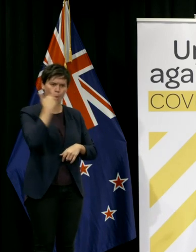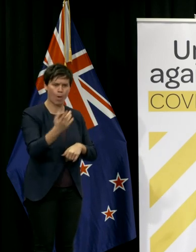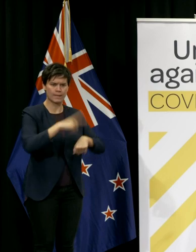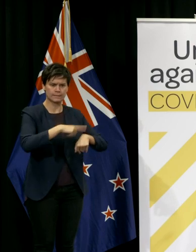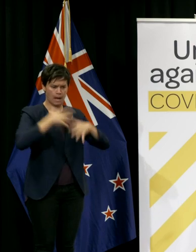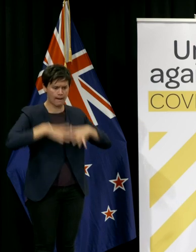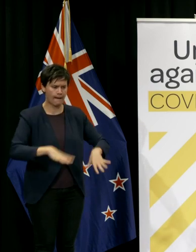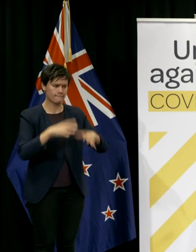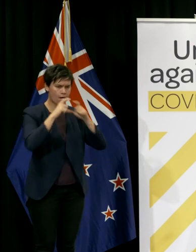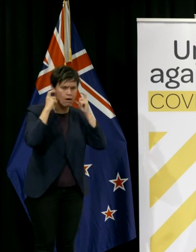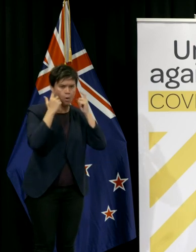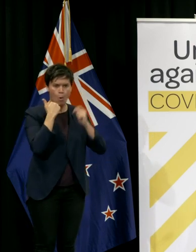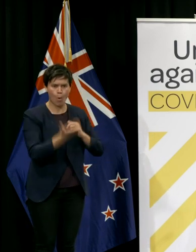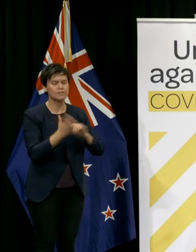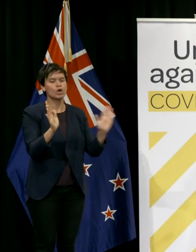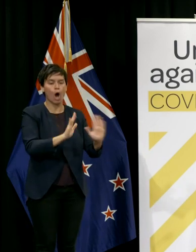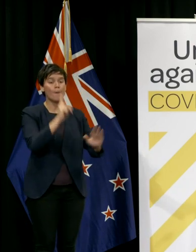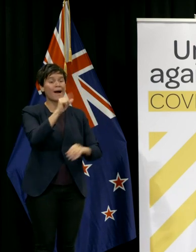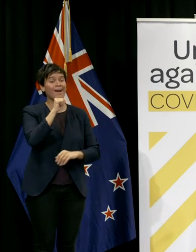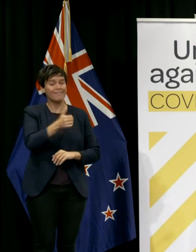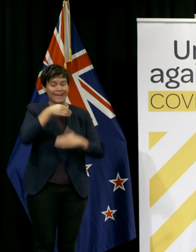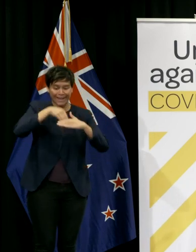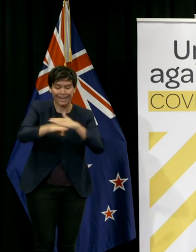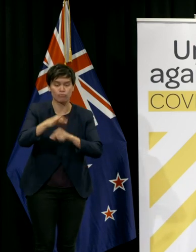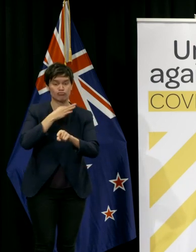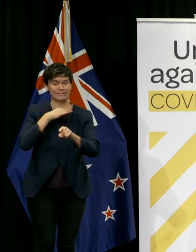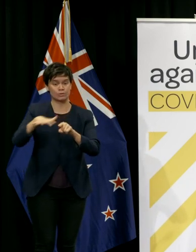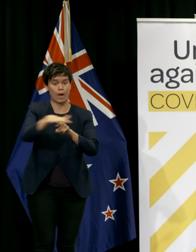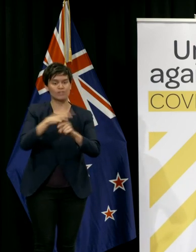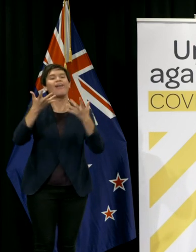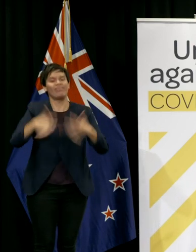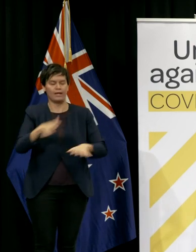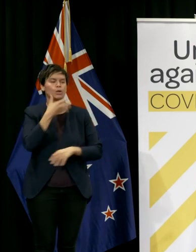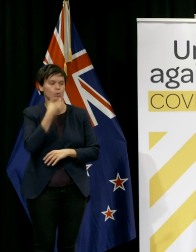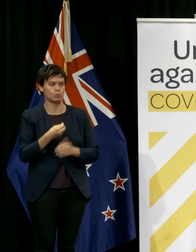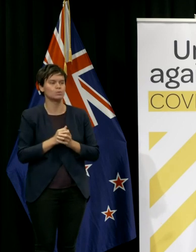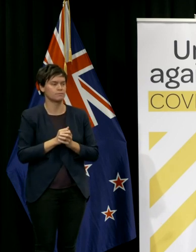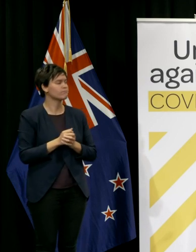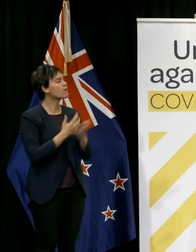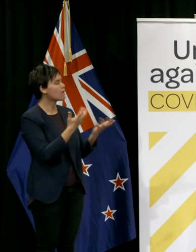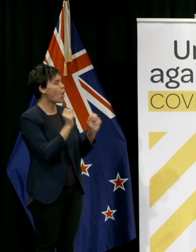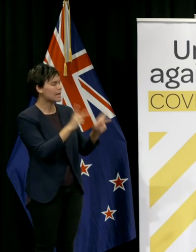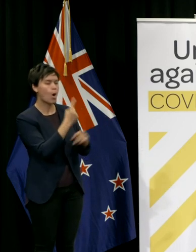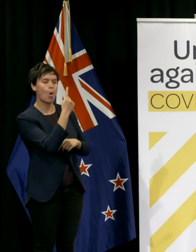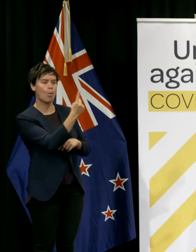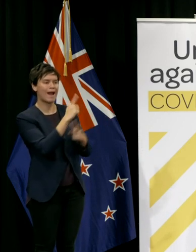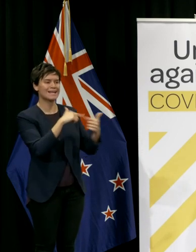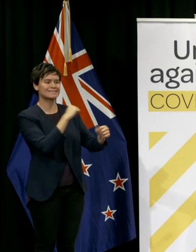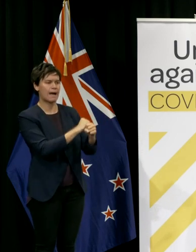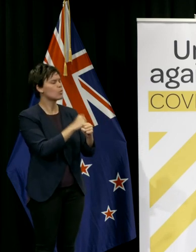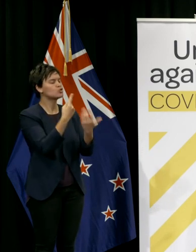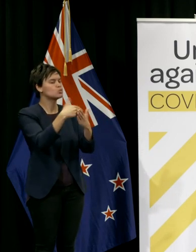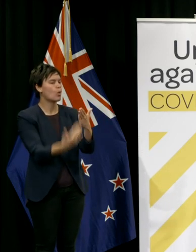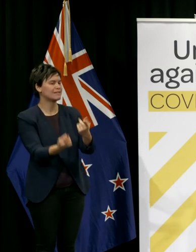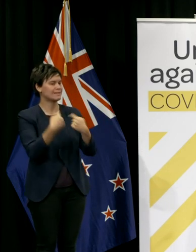is that we're using the PPE to reduce risk to our health workforce. We had one example where, and look, this is anecdotal, I know, but